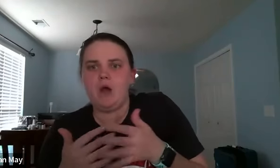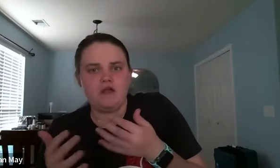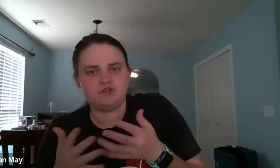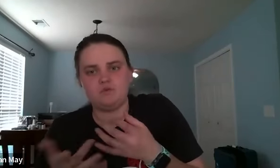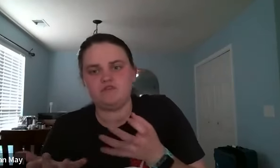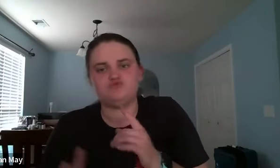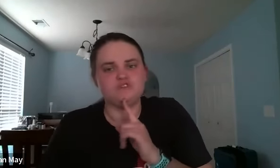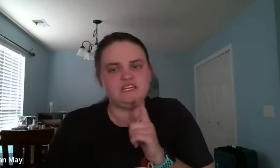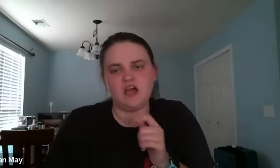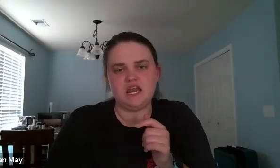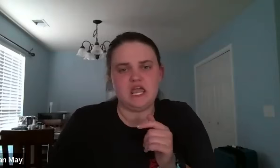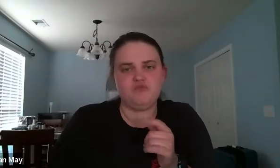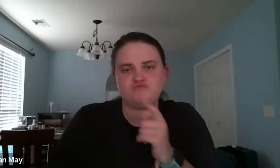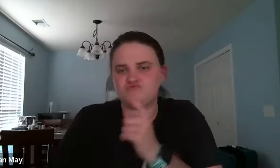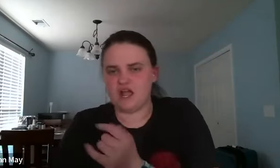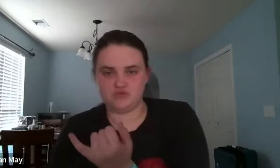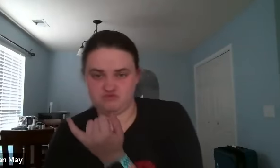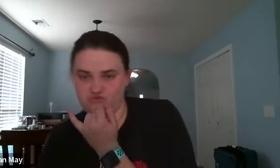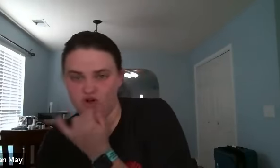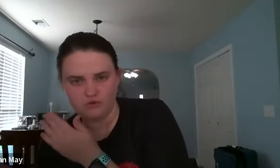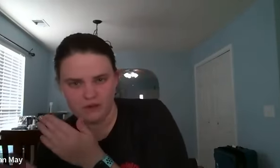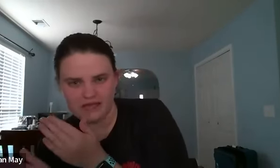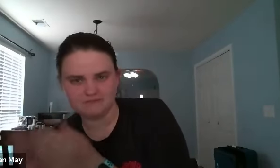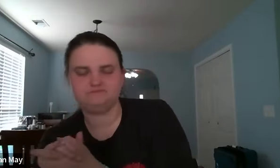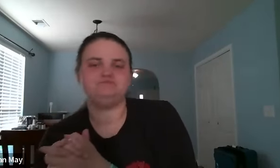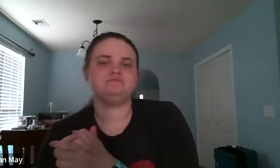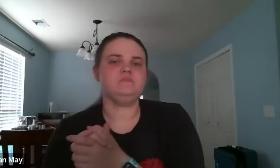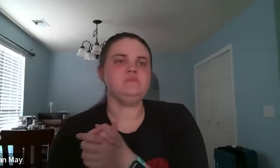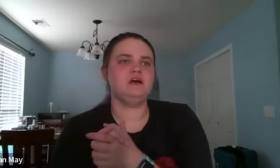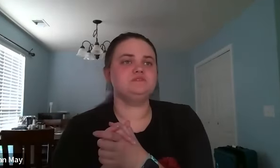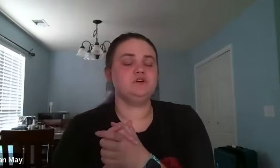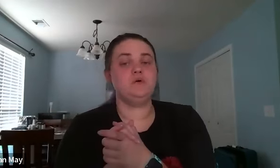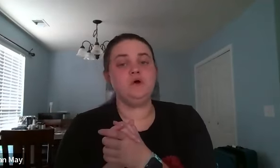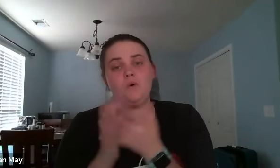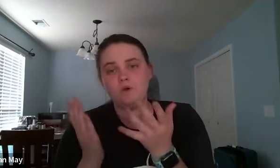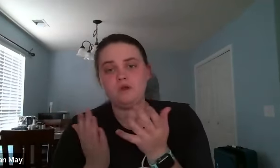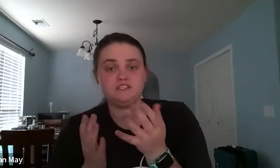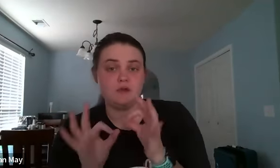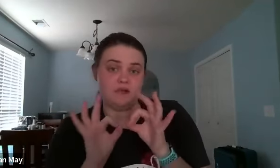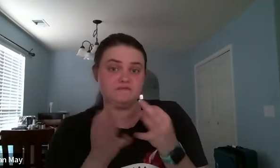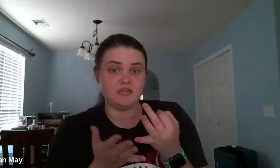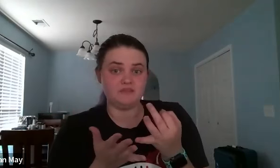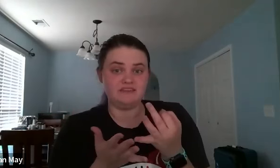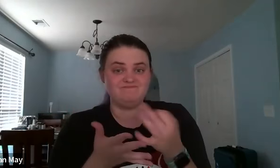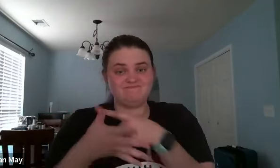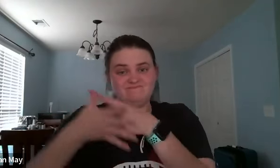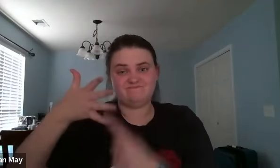however you want. There's really not a right or wrong way. So one way is going, my family,